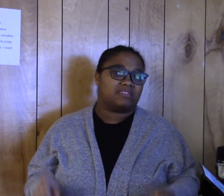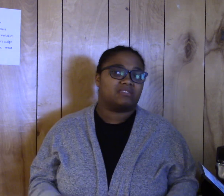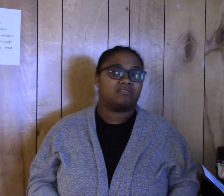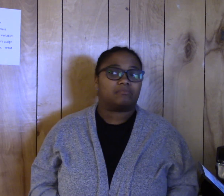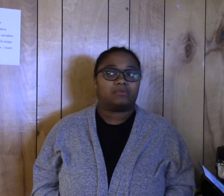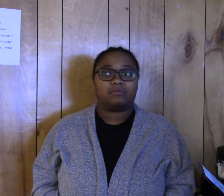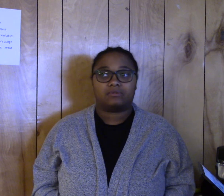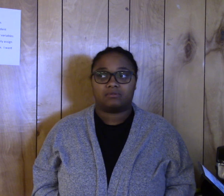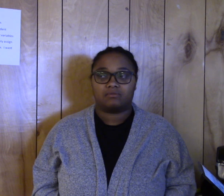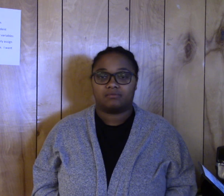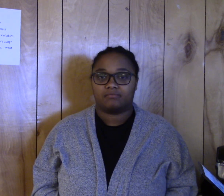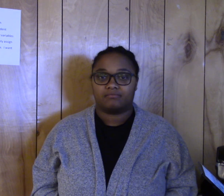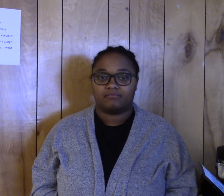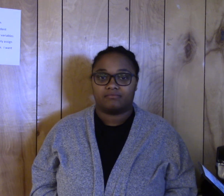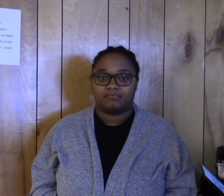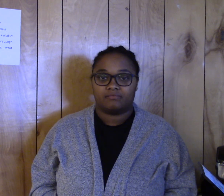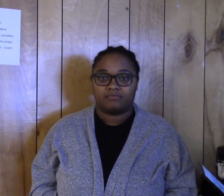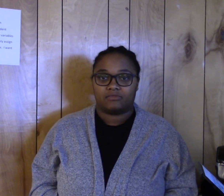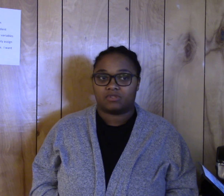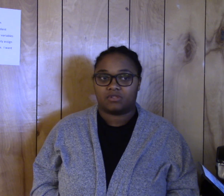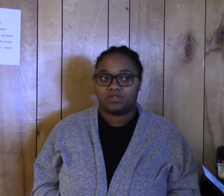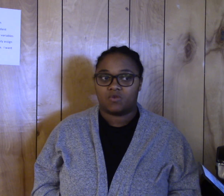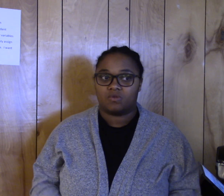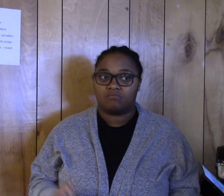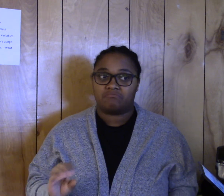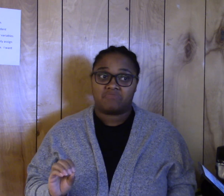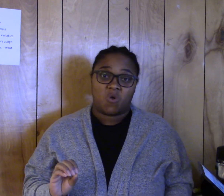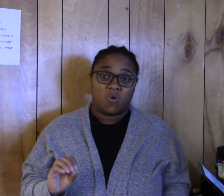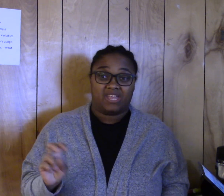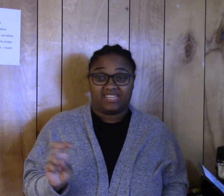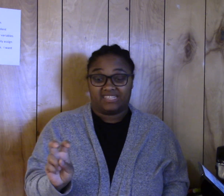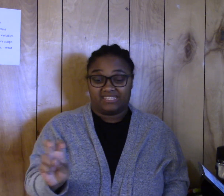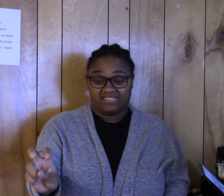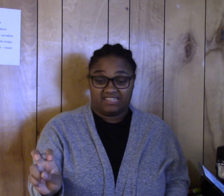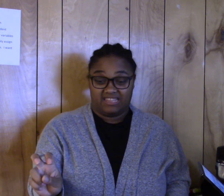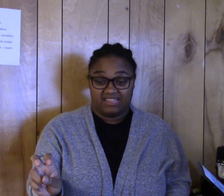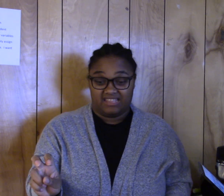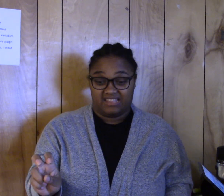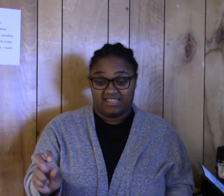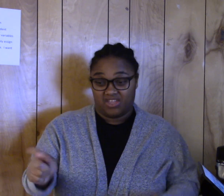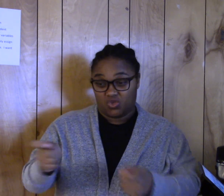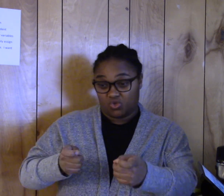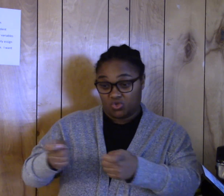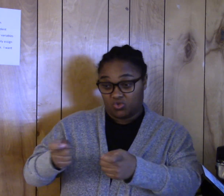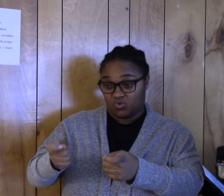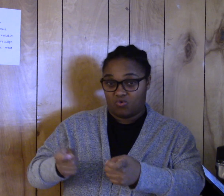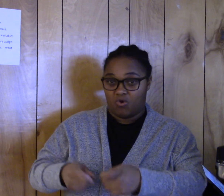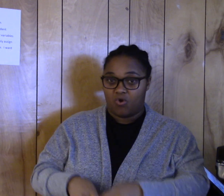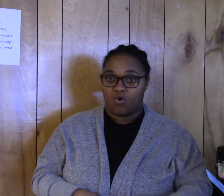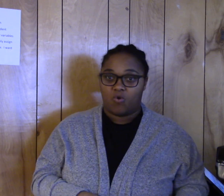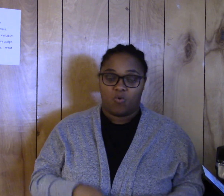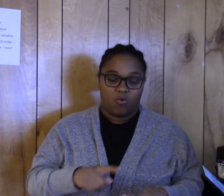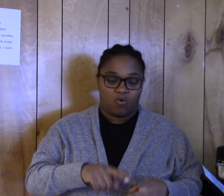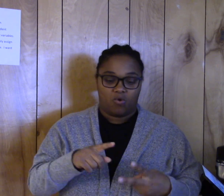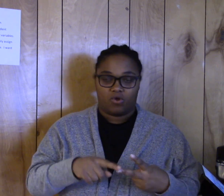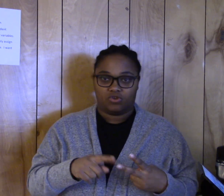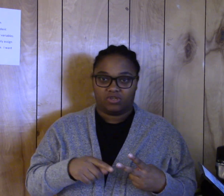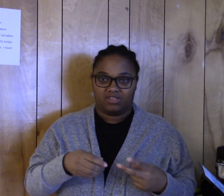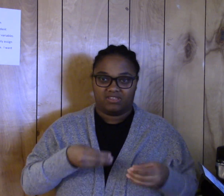We didn't have any snake handling, that was good, and we didn't have anybody trying to feed other people strychnine or any other poison.